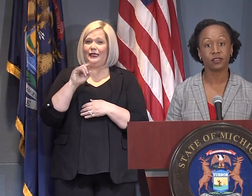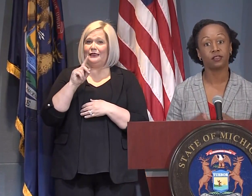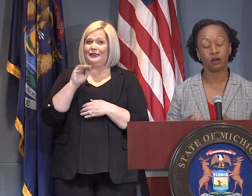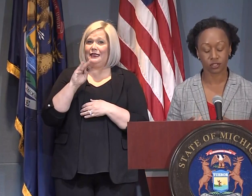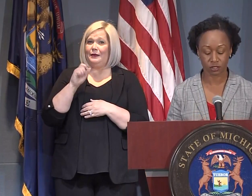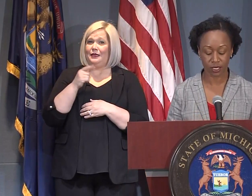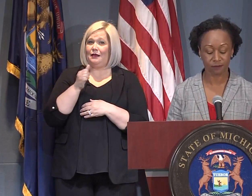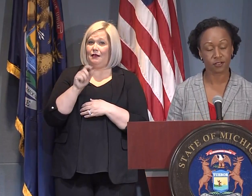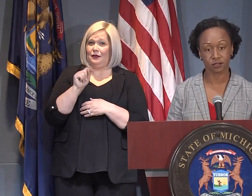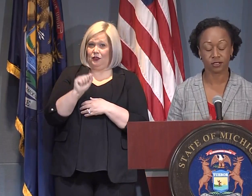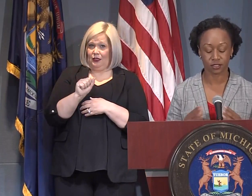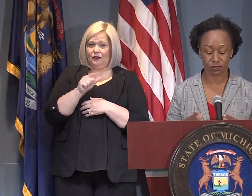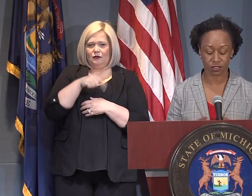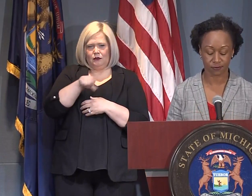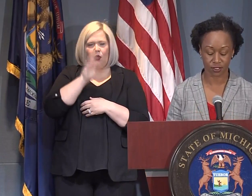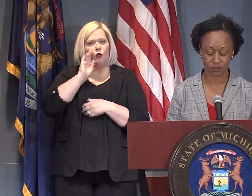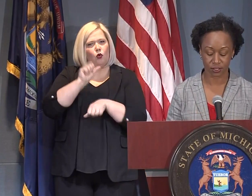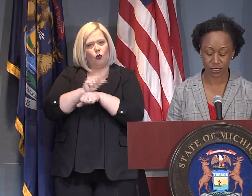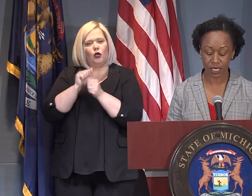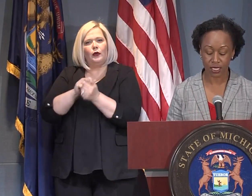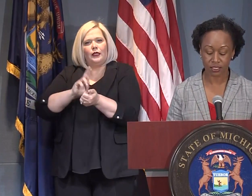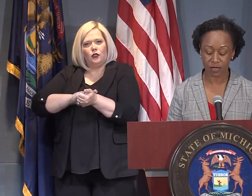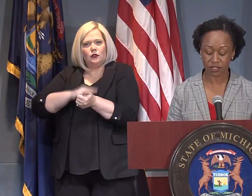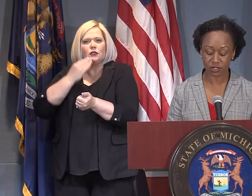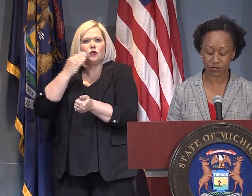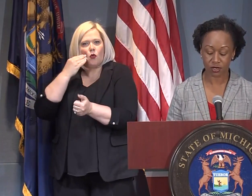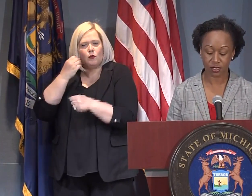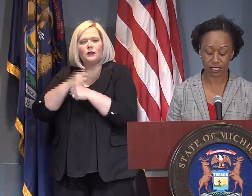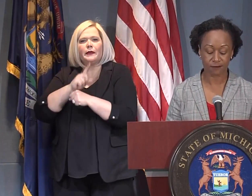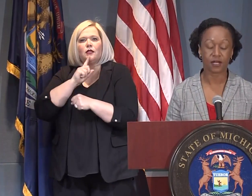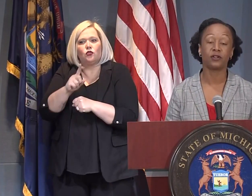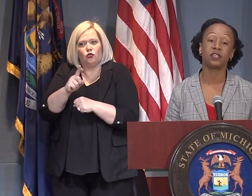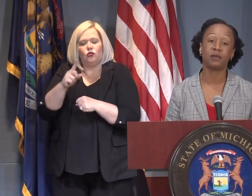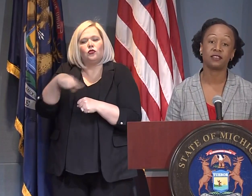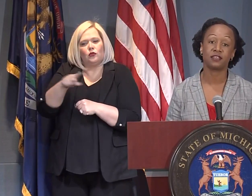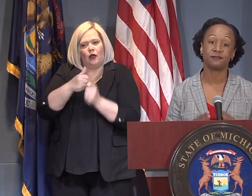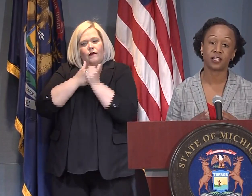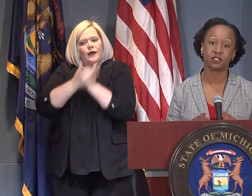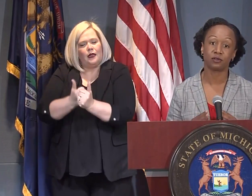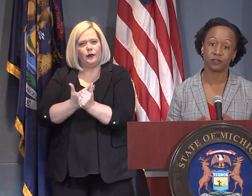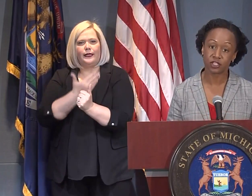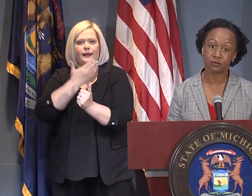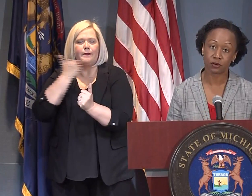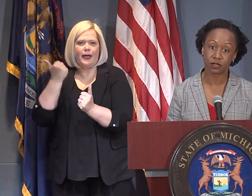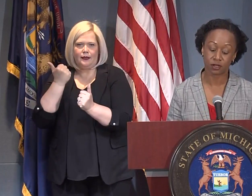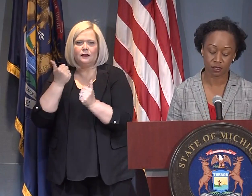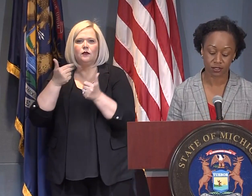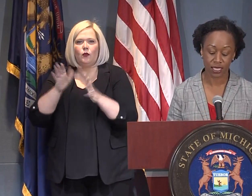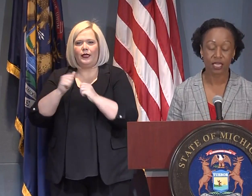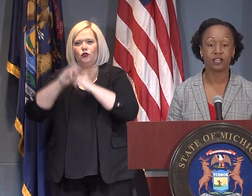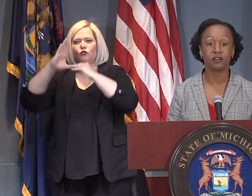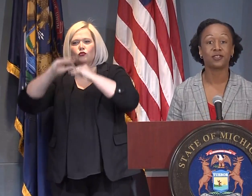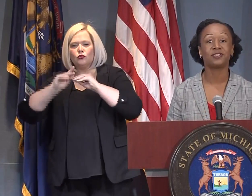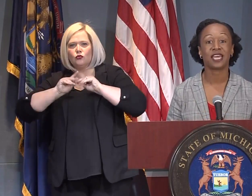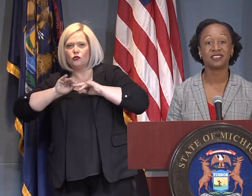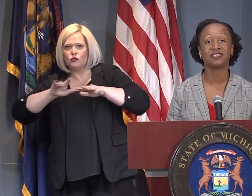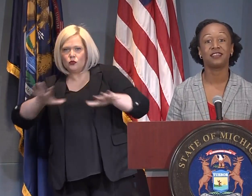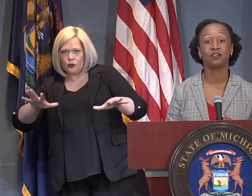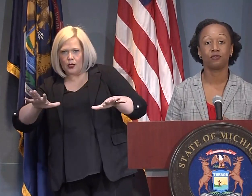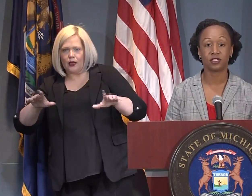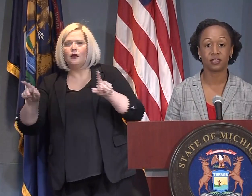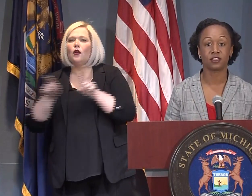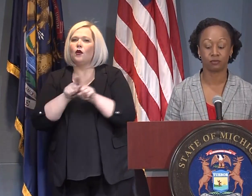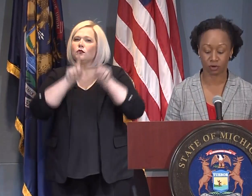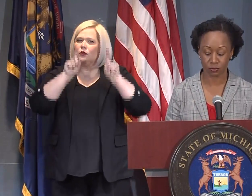closely with long-term care facilities, nursing facilities, to make sure they are following the best infection prevention protocols and also